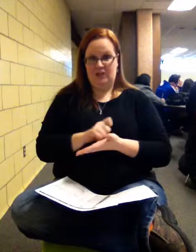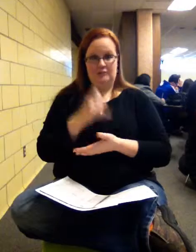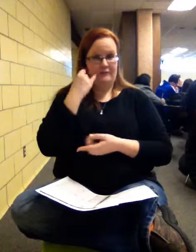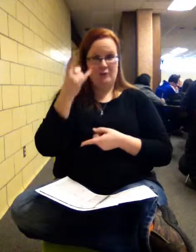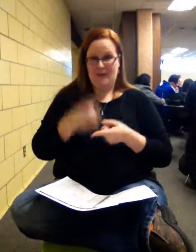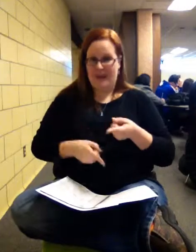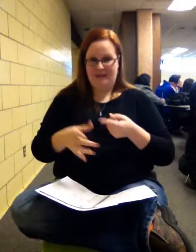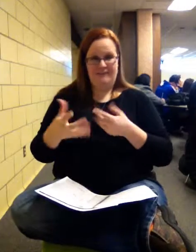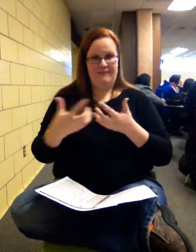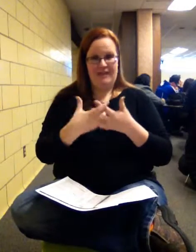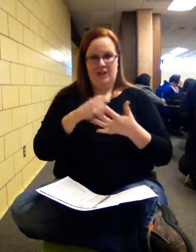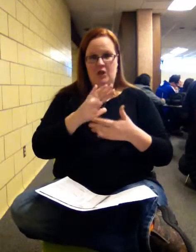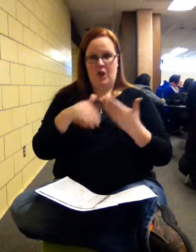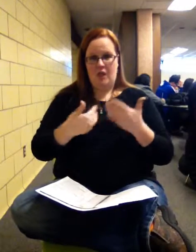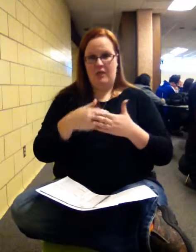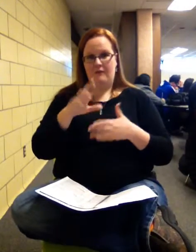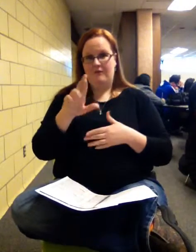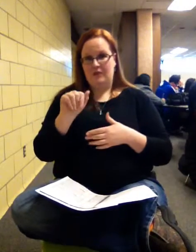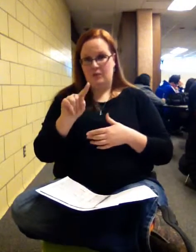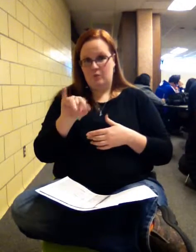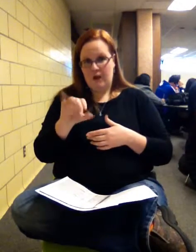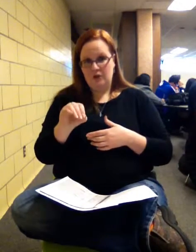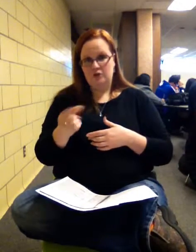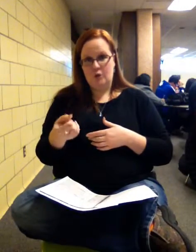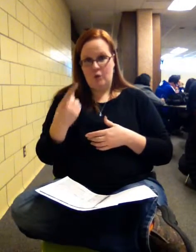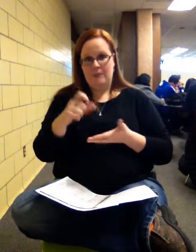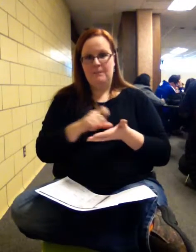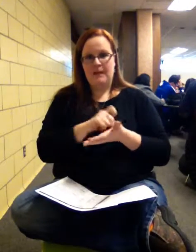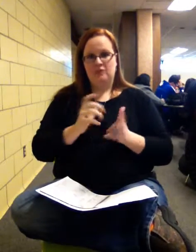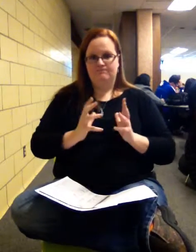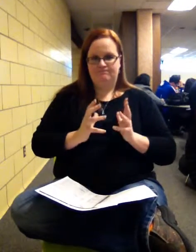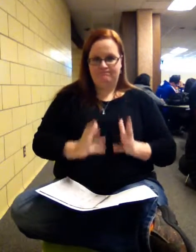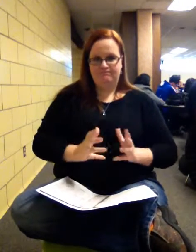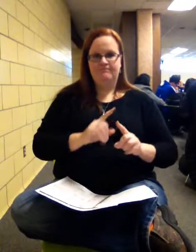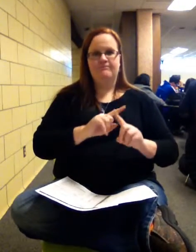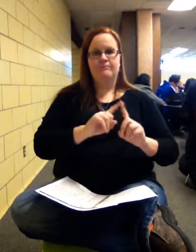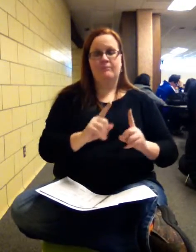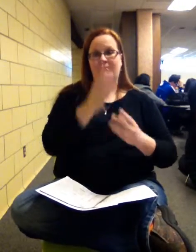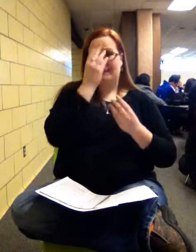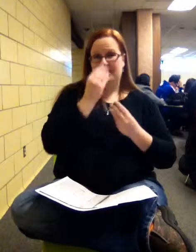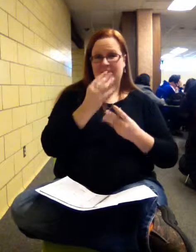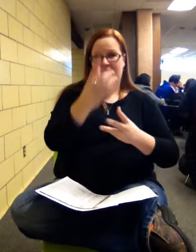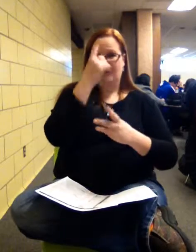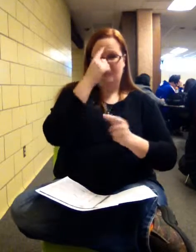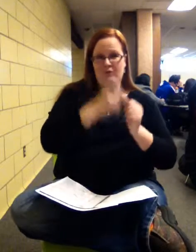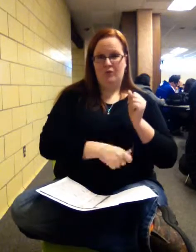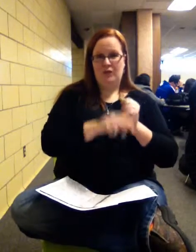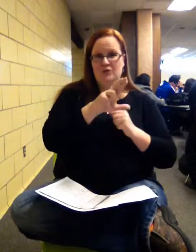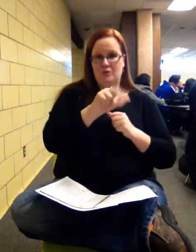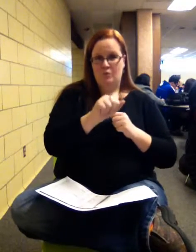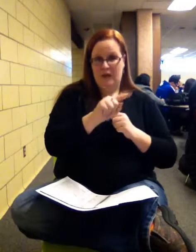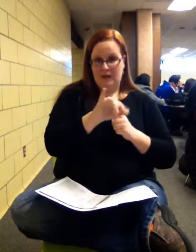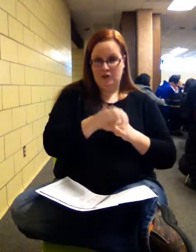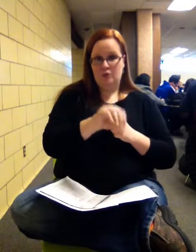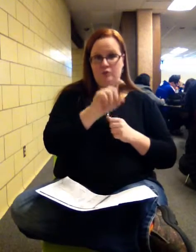of the ratios on one page, that's fine. But the information for each ratio should be on one page. So if you have